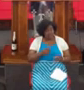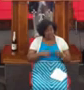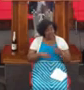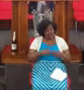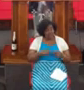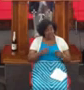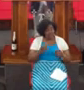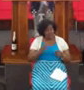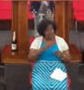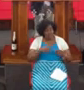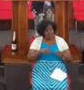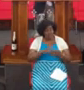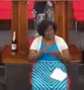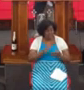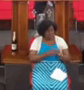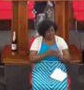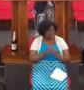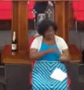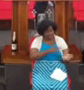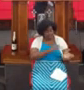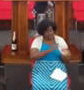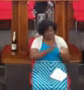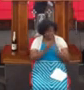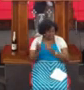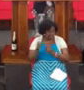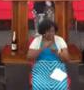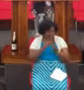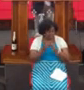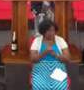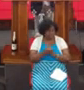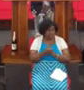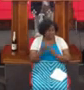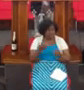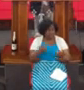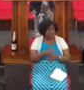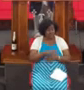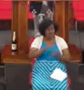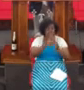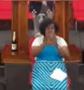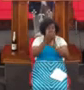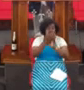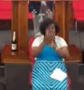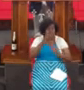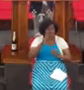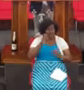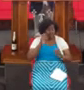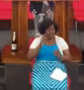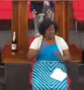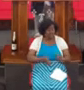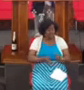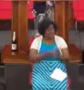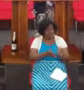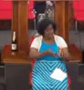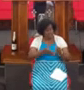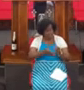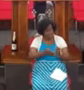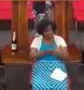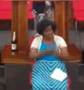with Jesus, like I said, you will lead change. Tonight, behind his presence, we should lead change. Lord, help me to lead